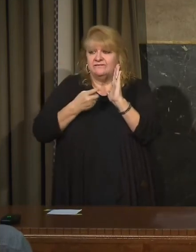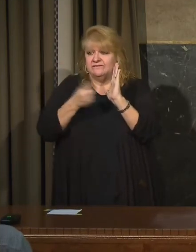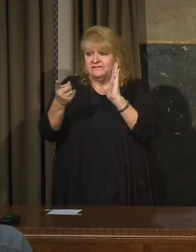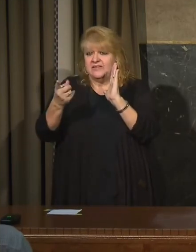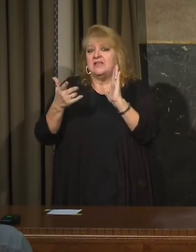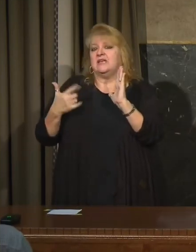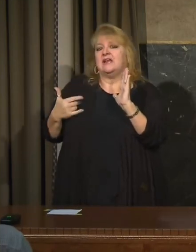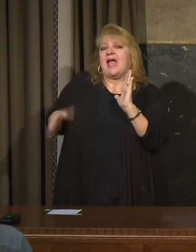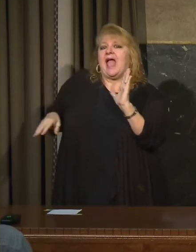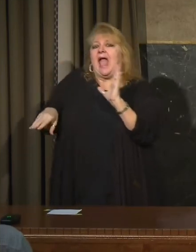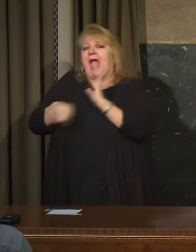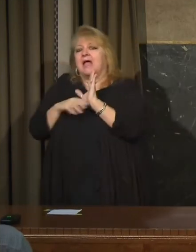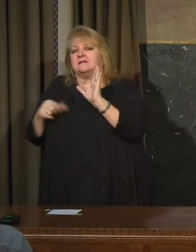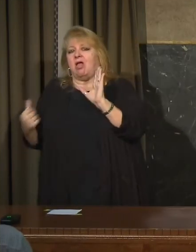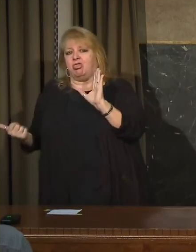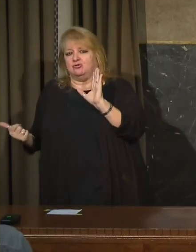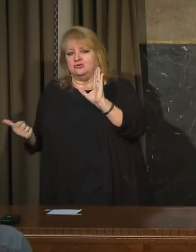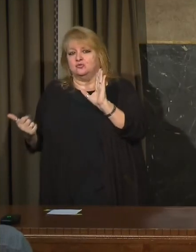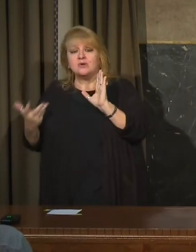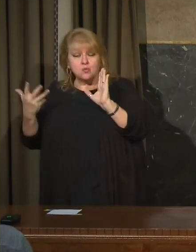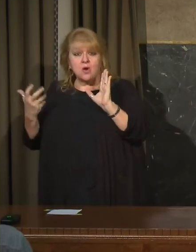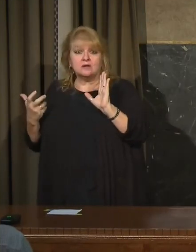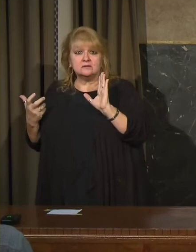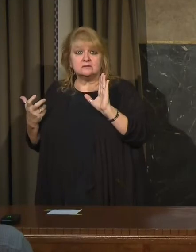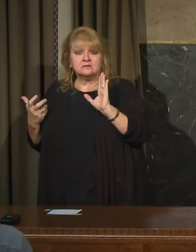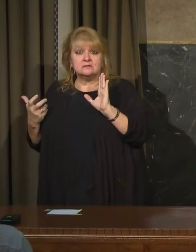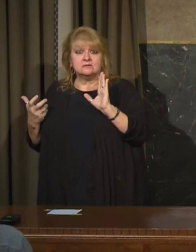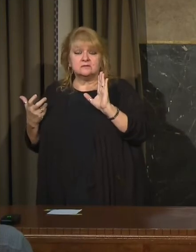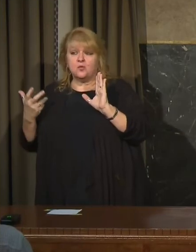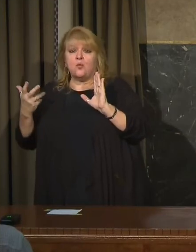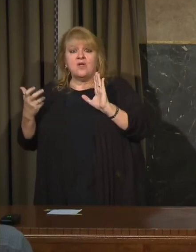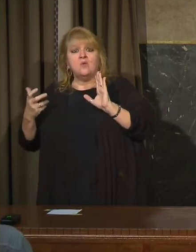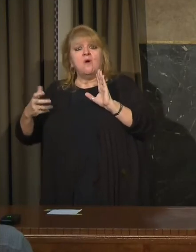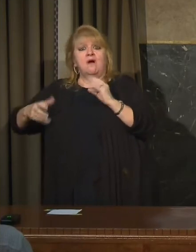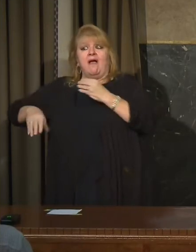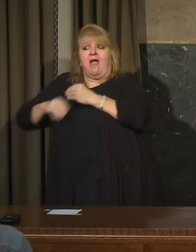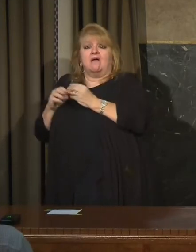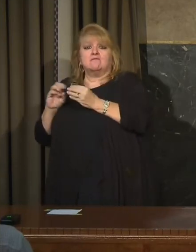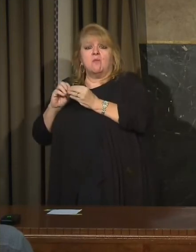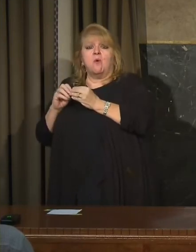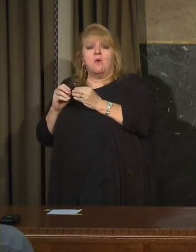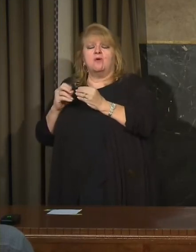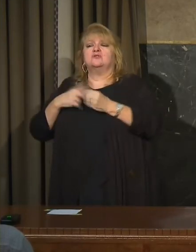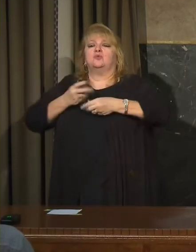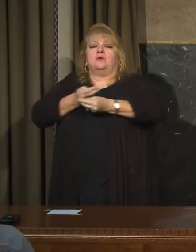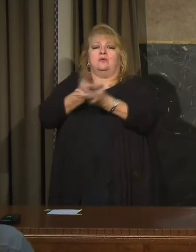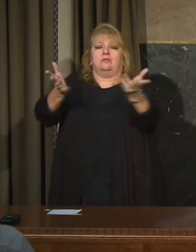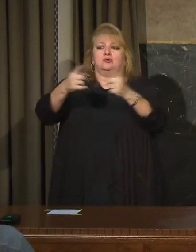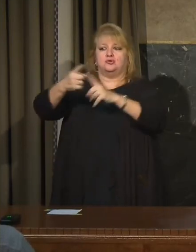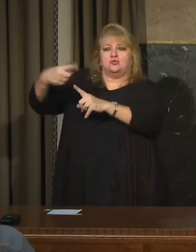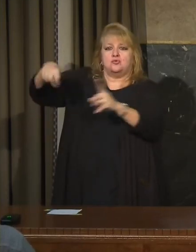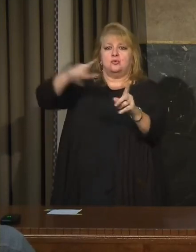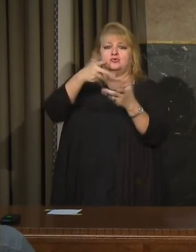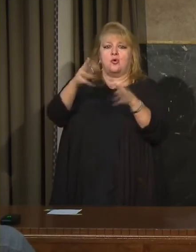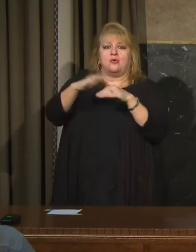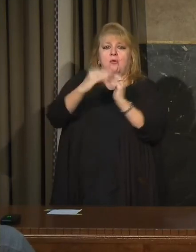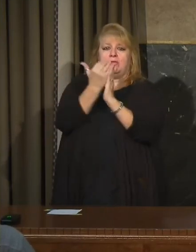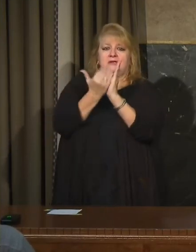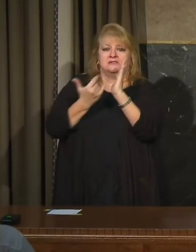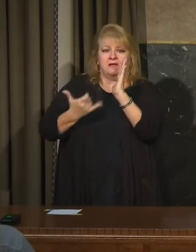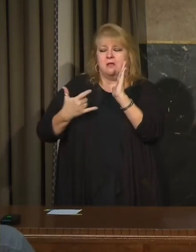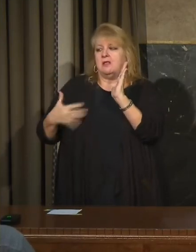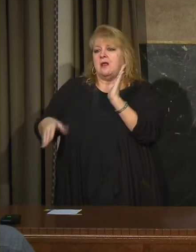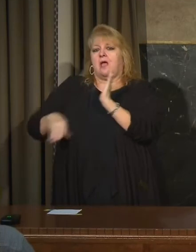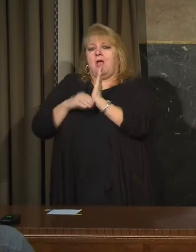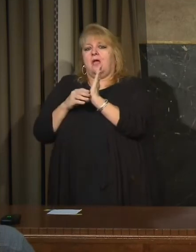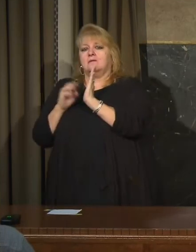how many it will be, but the intent is to increase the circle of pharmacies that have vaccine to give out. And it's pretty